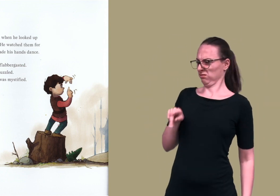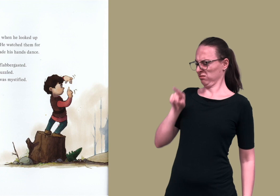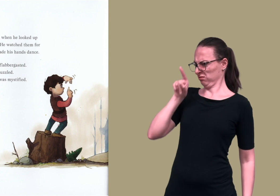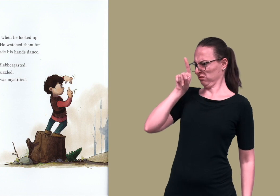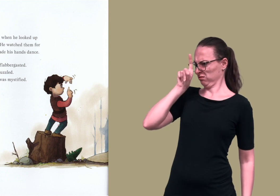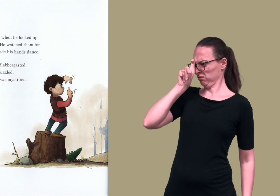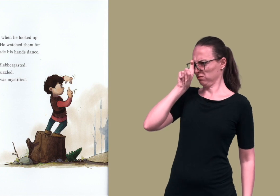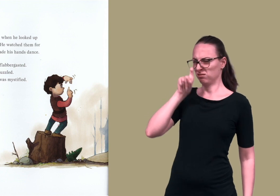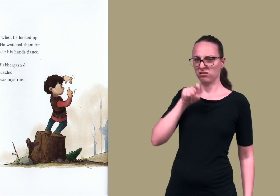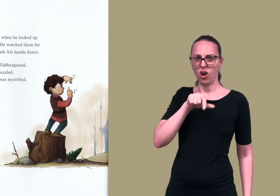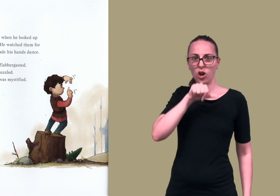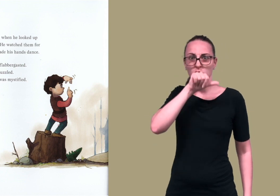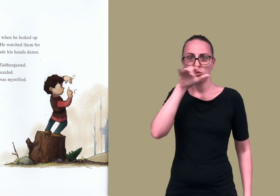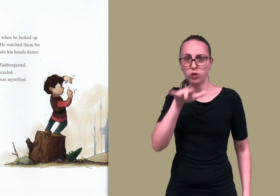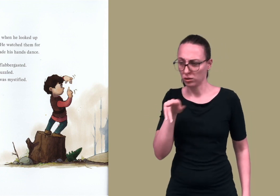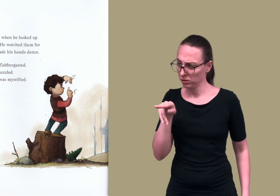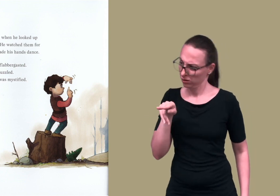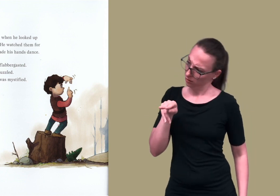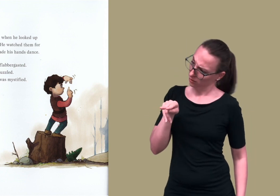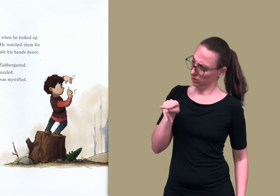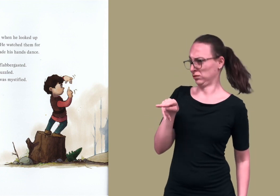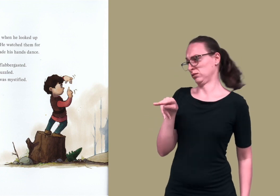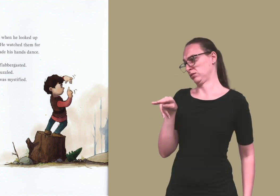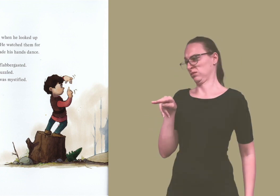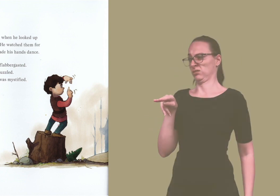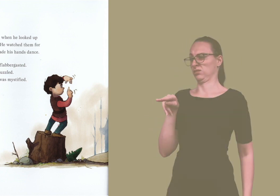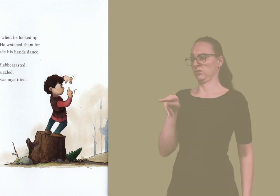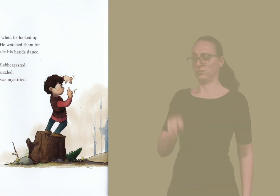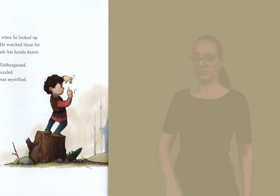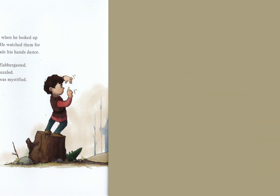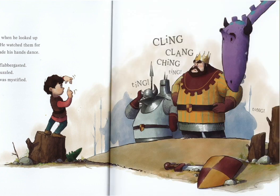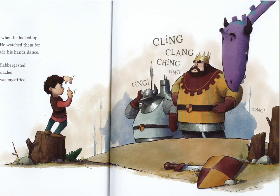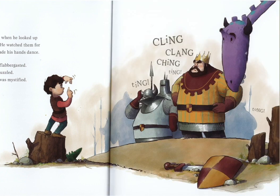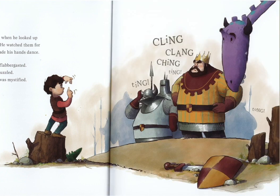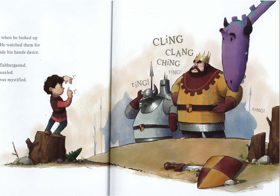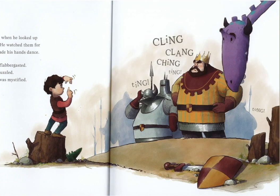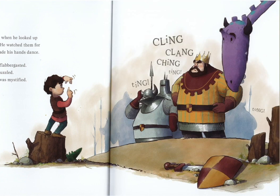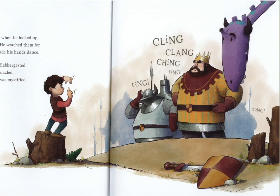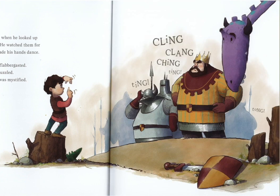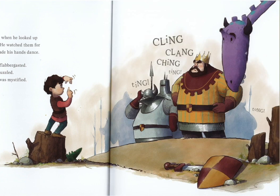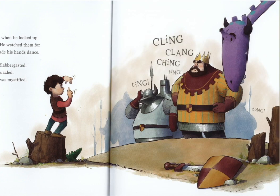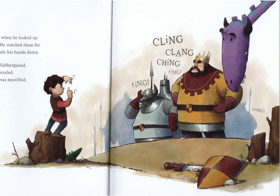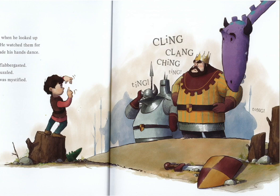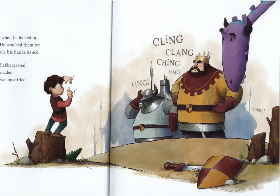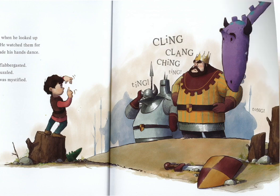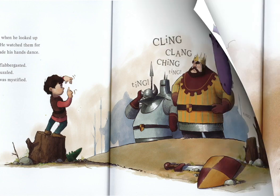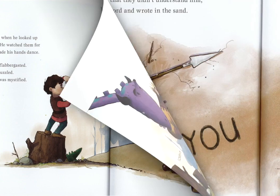knights were flabbergasted. The king was puzzled. The dragon was mystified.